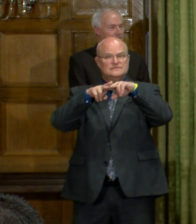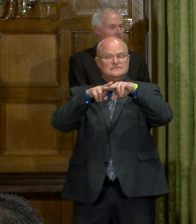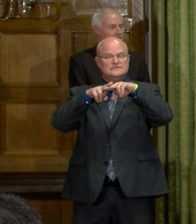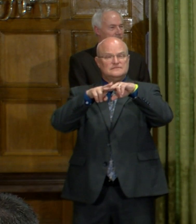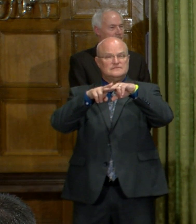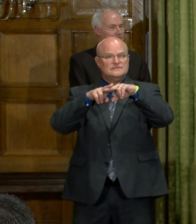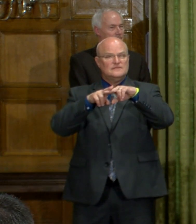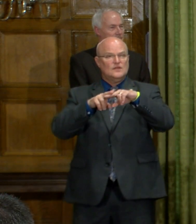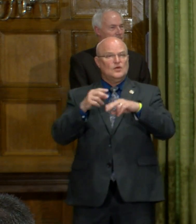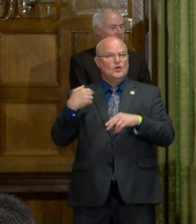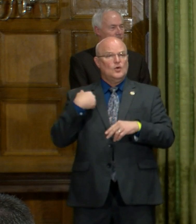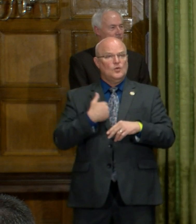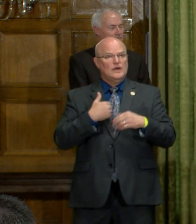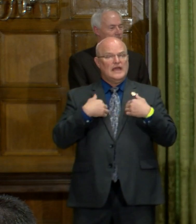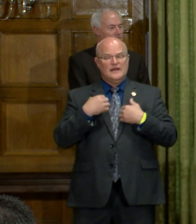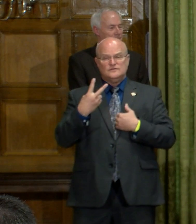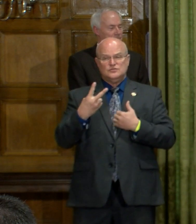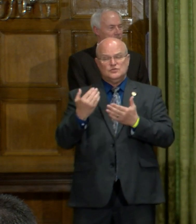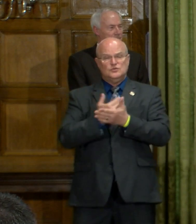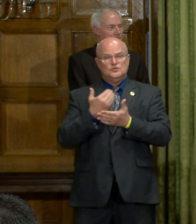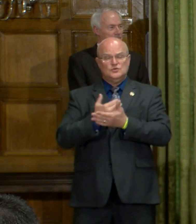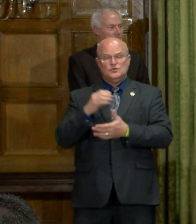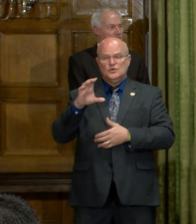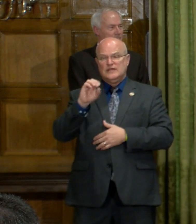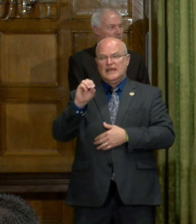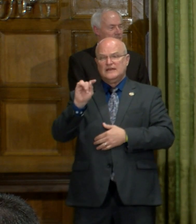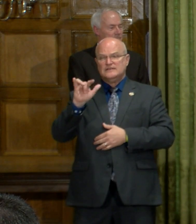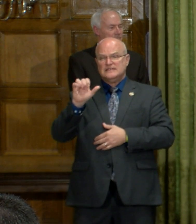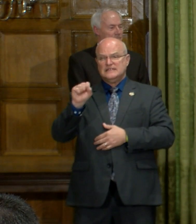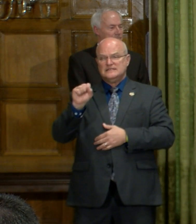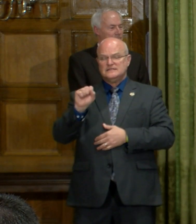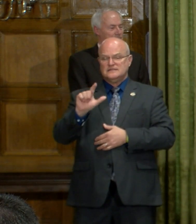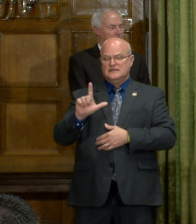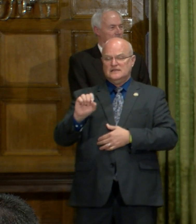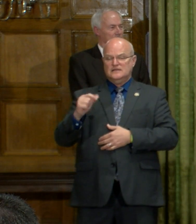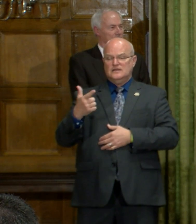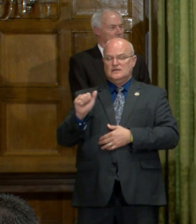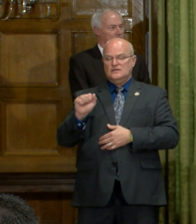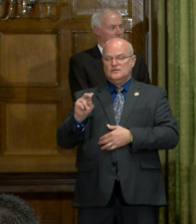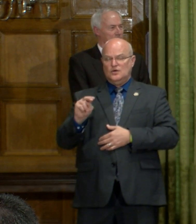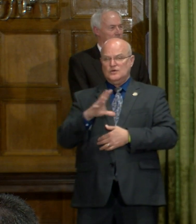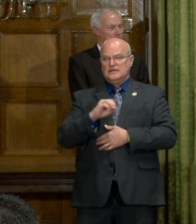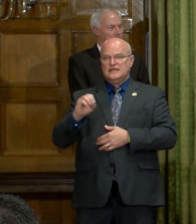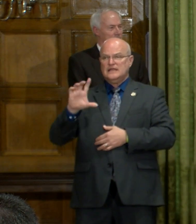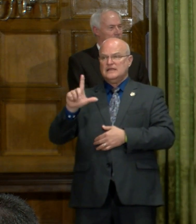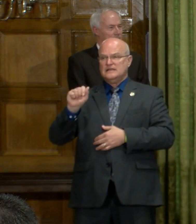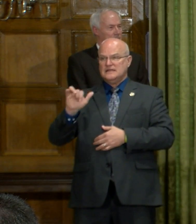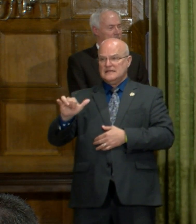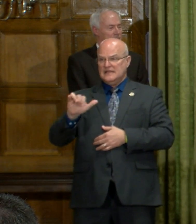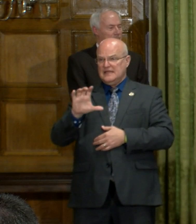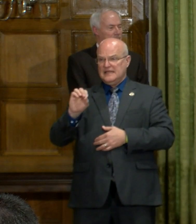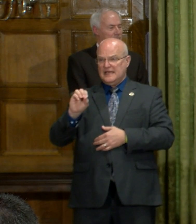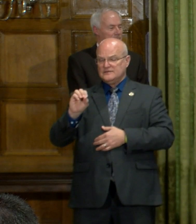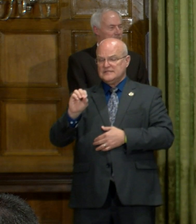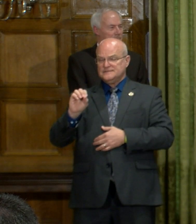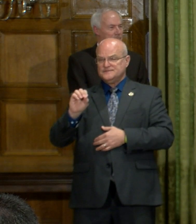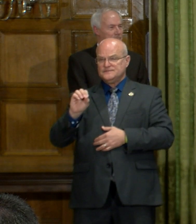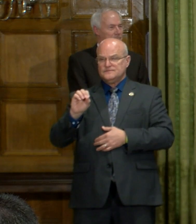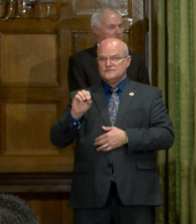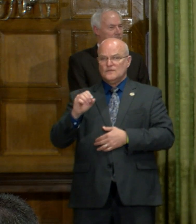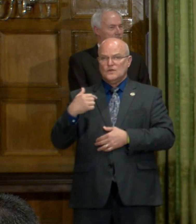over yesterday. We have two new counties, Logan and Clay counties. We have